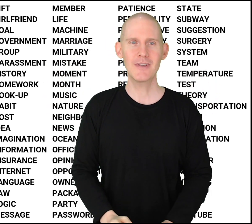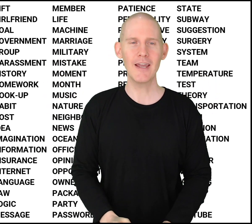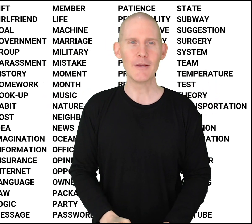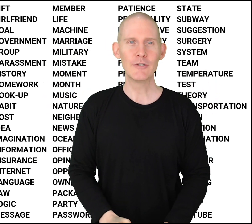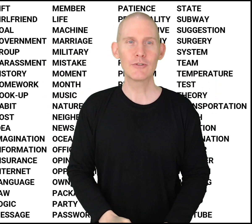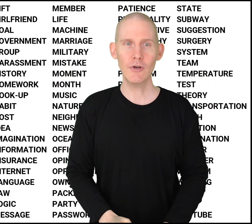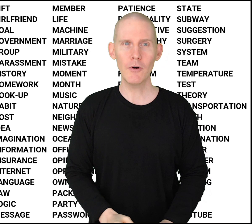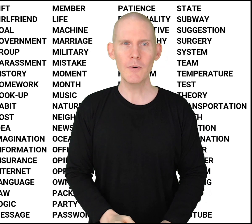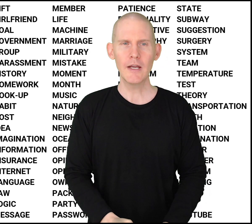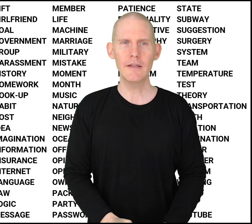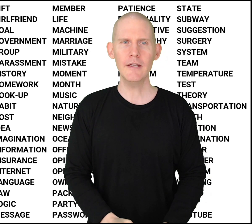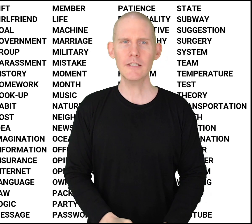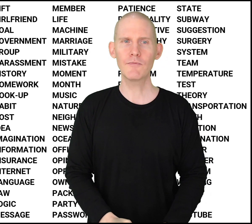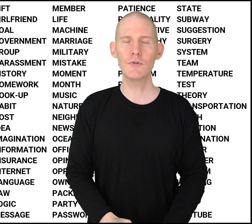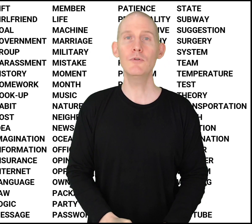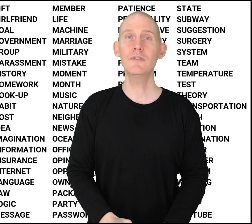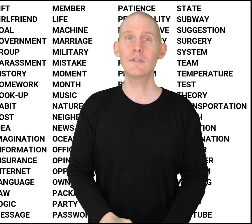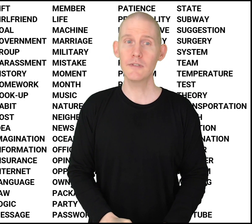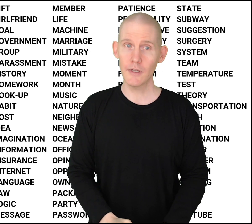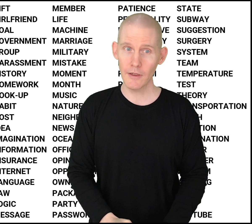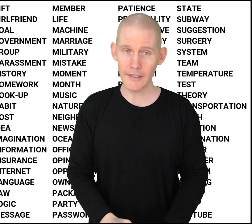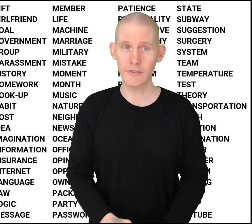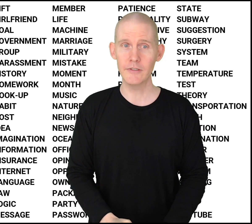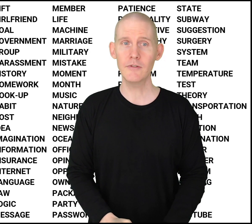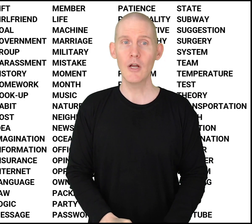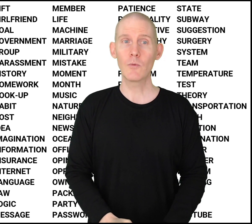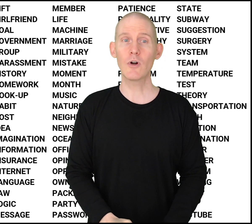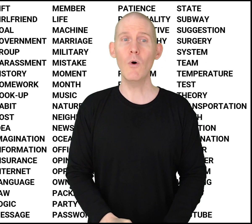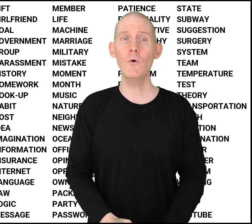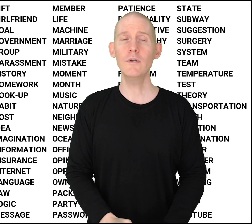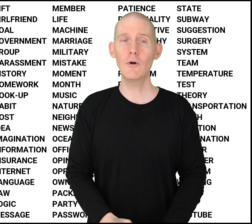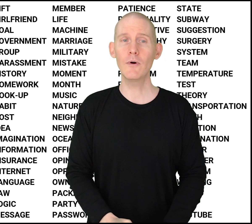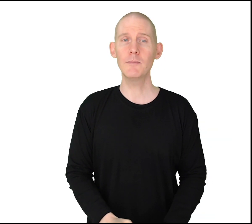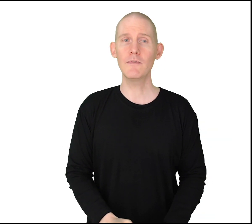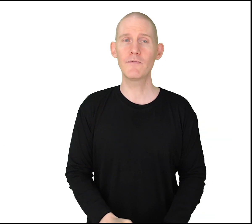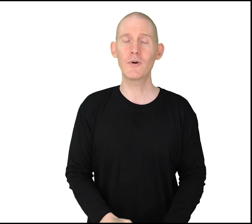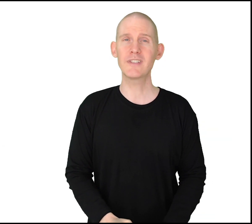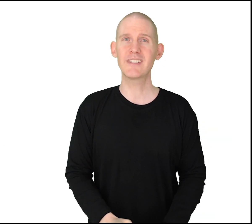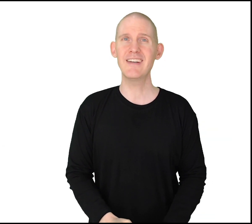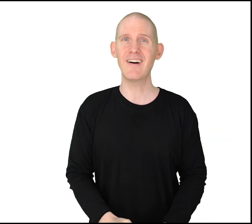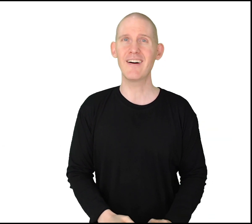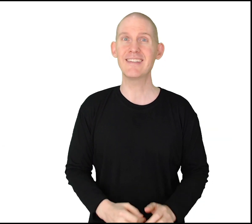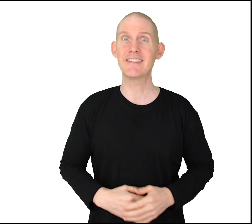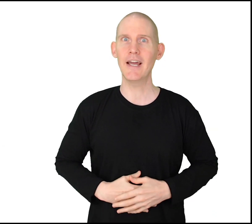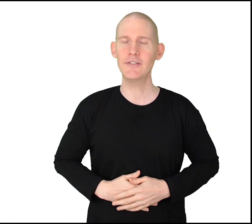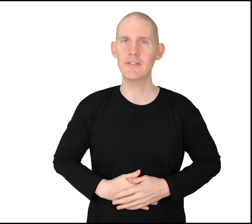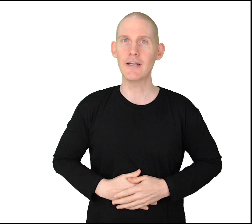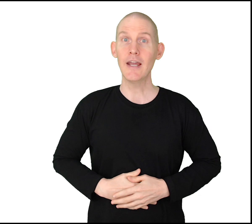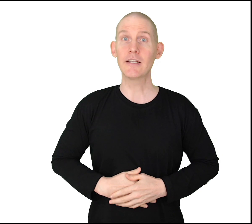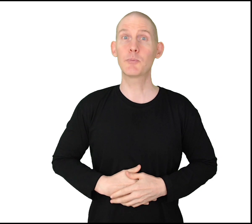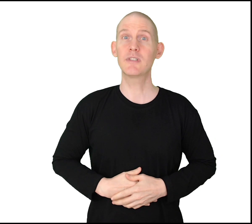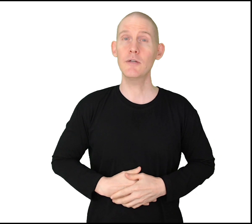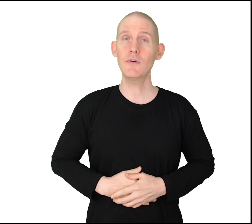Okay, so in the next few lessons, we're only going to be focusing on testing, and